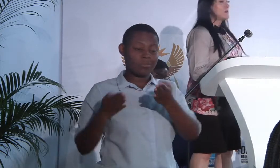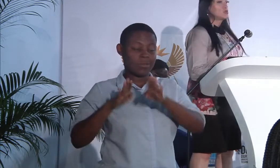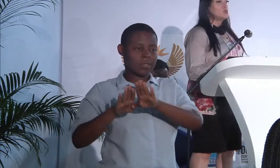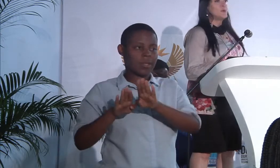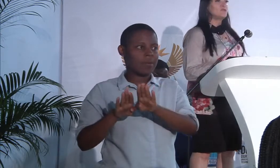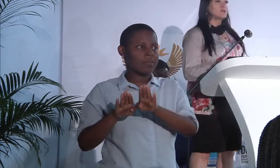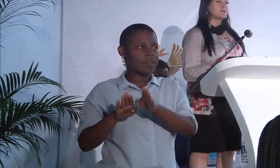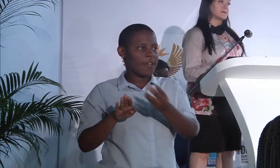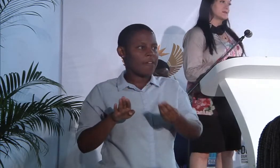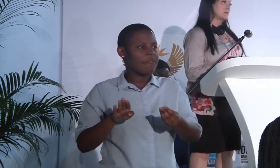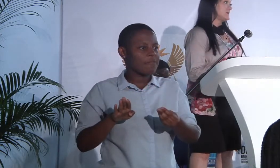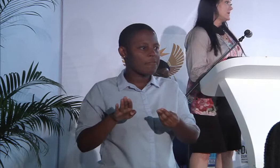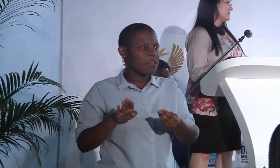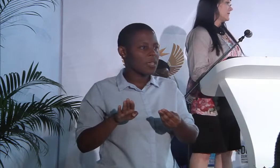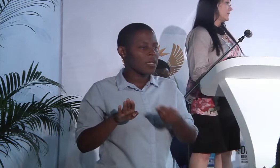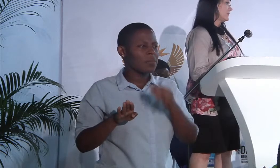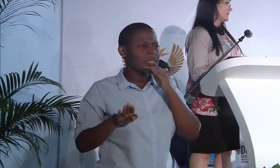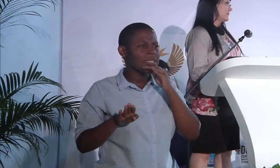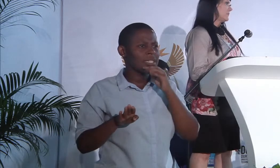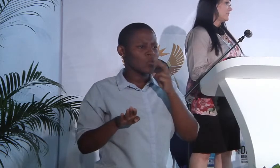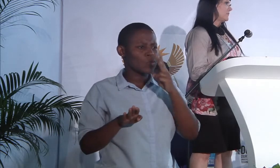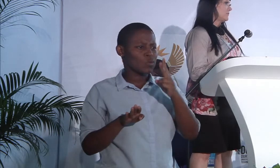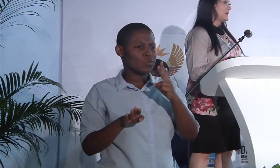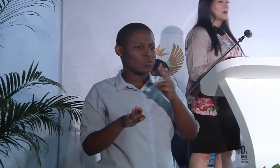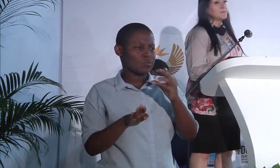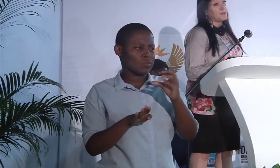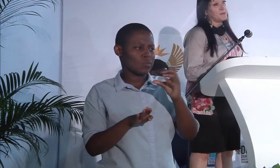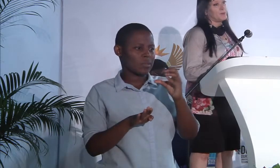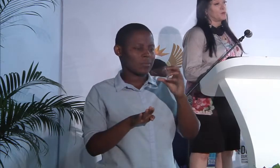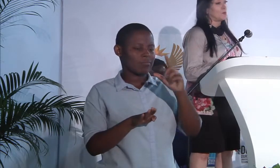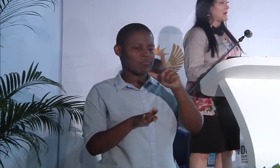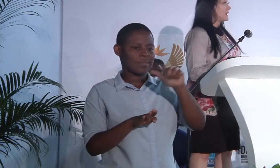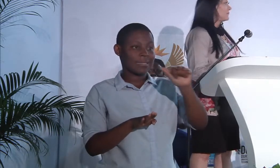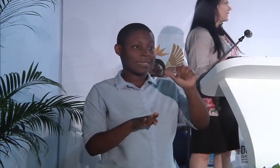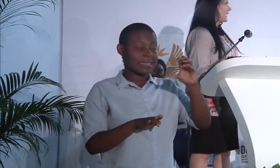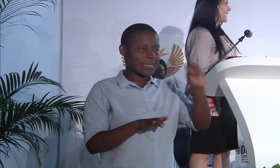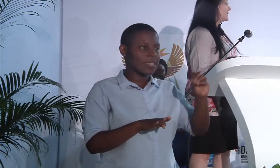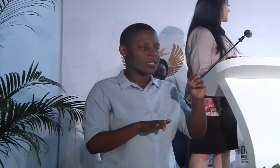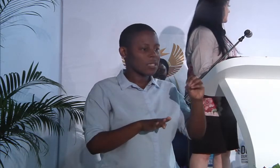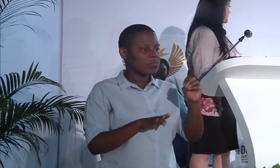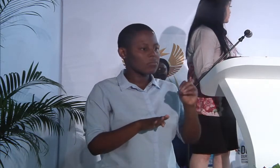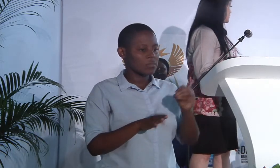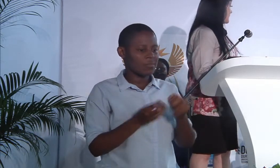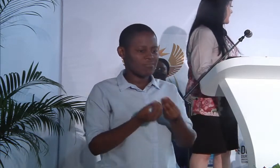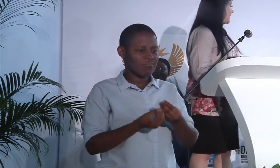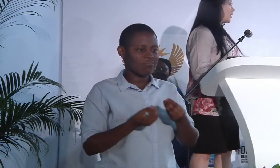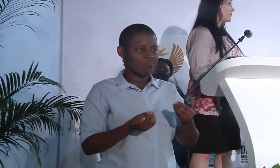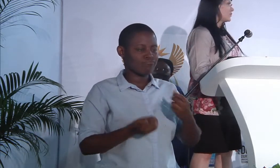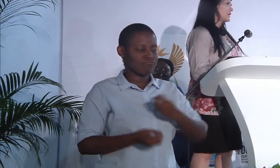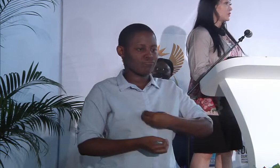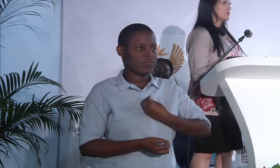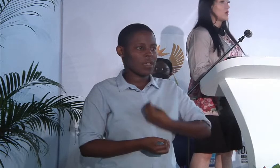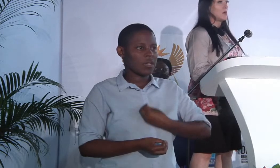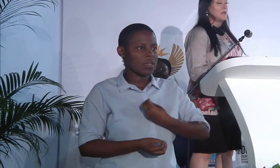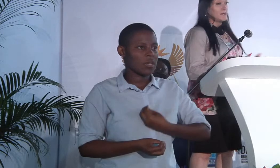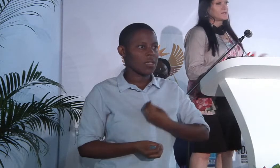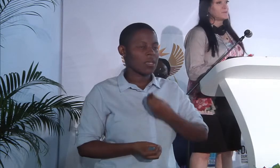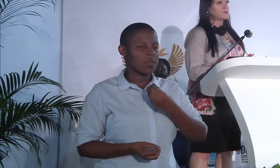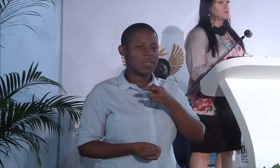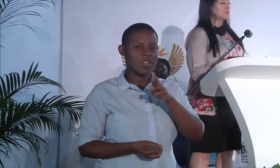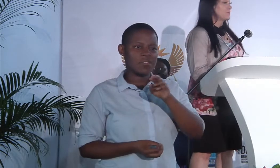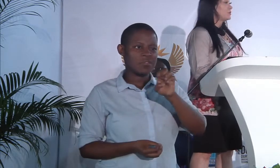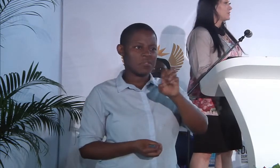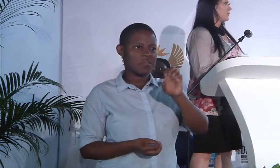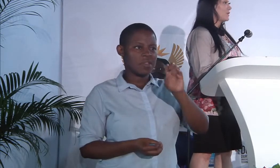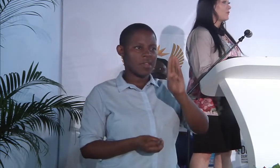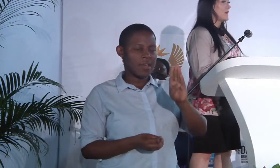where 260 young people entered into a harm reduction or